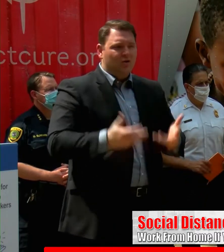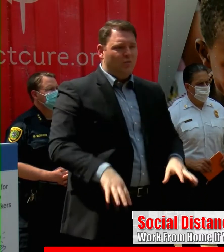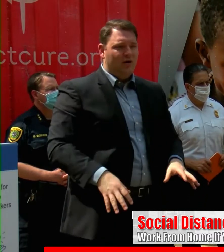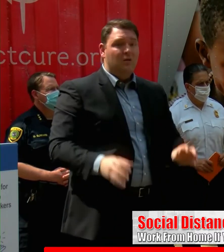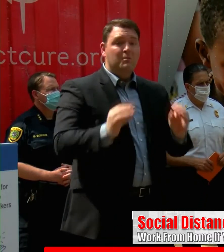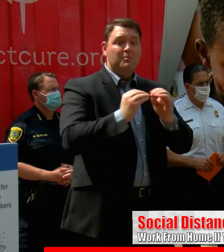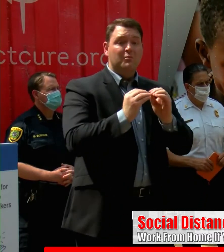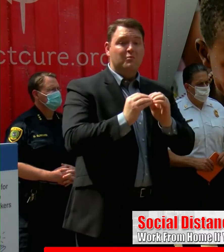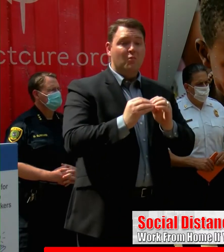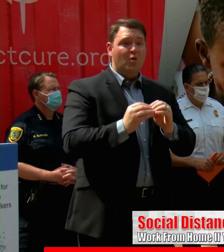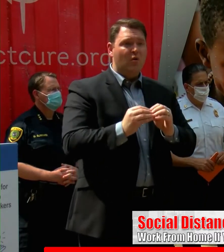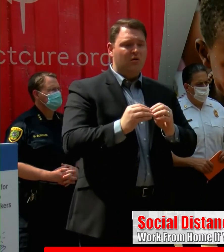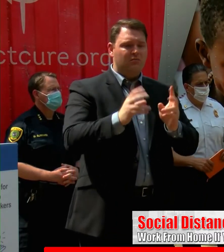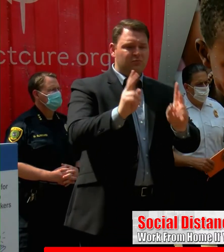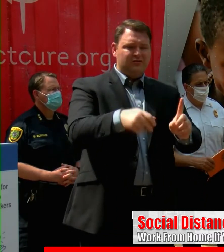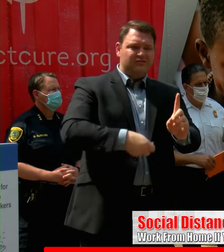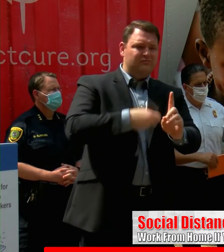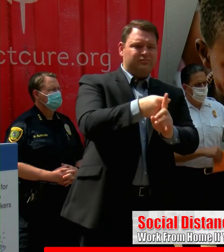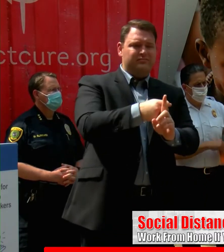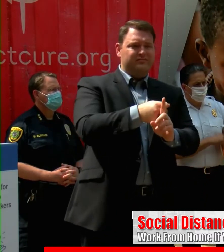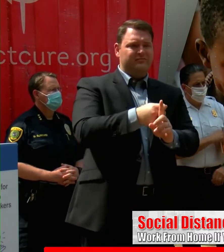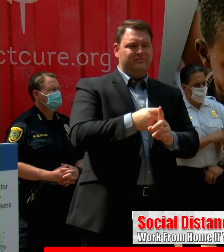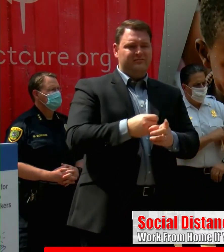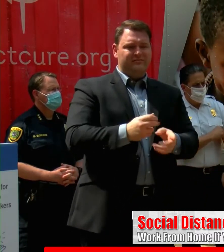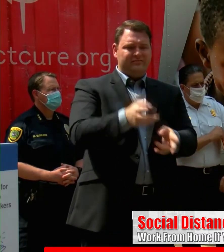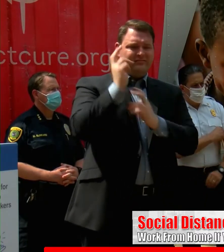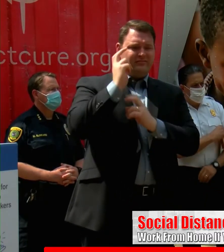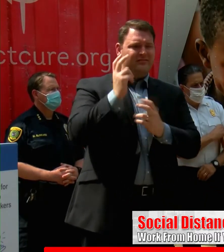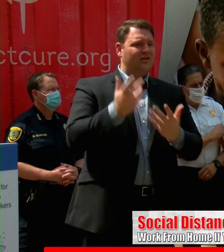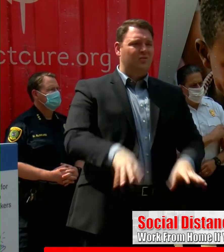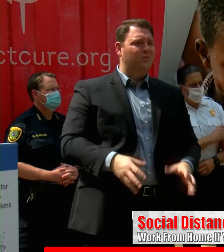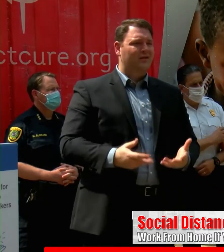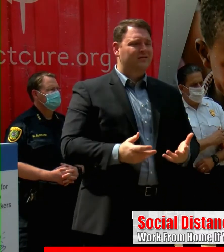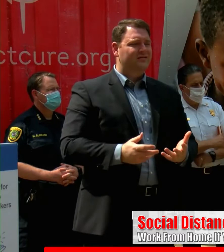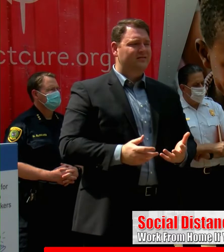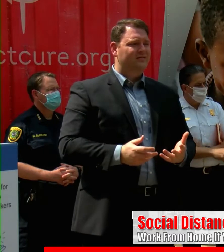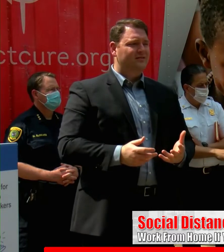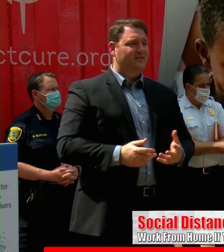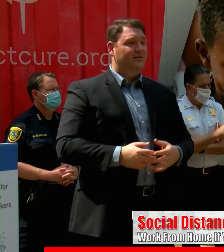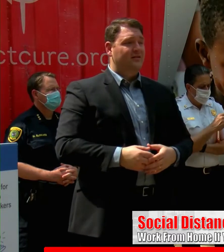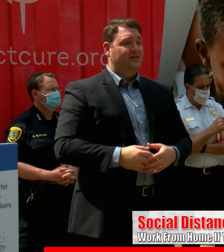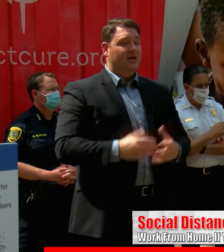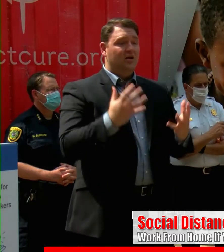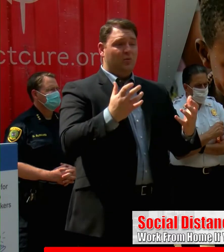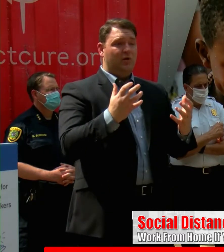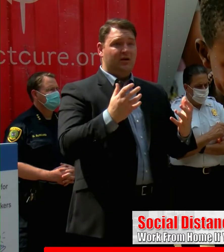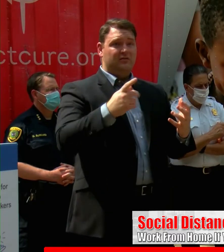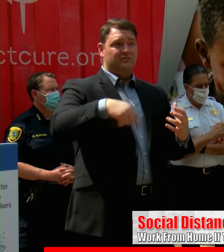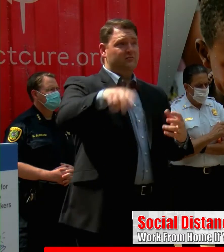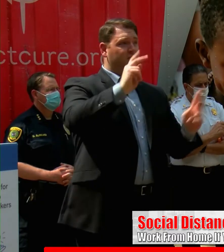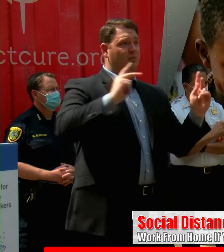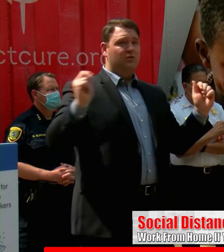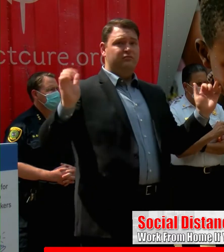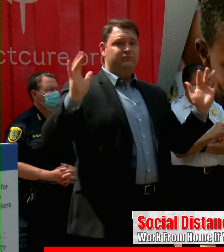see another person struck or infected because of the coronavirus. I want to make sure that when the fans are in the stands, they're healthy, they're